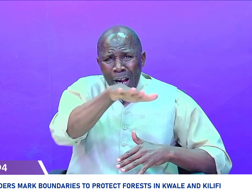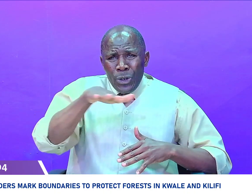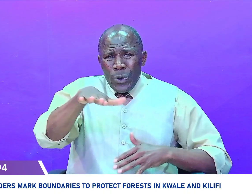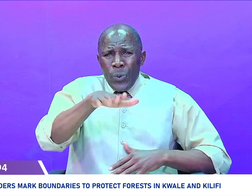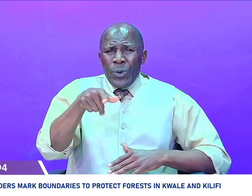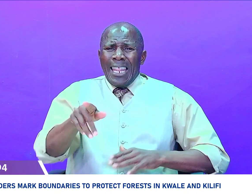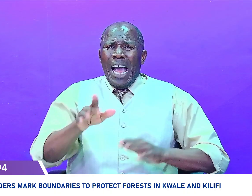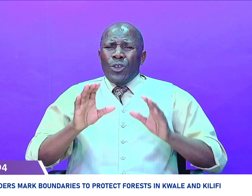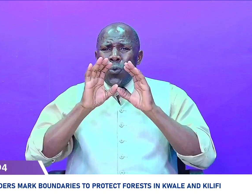communities and